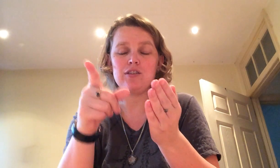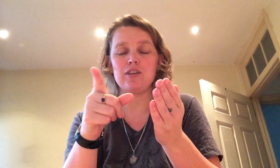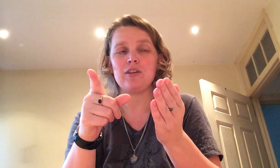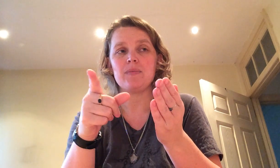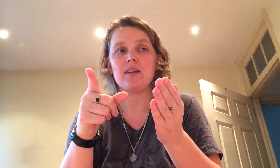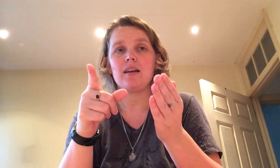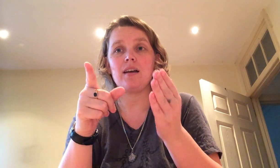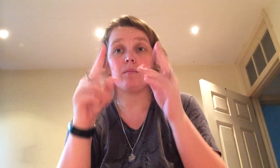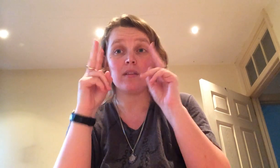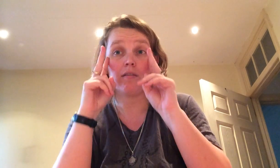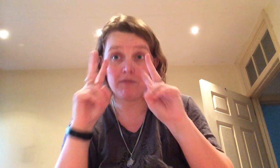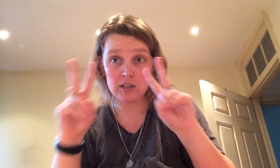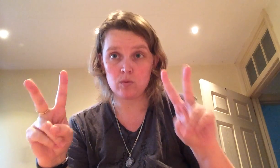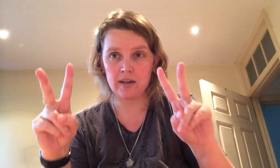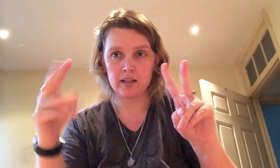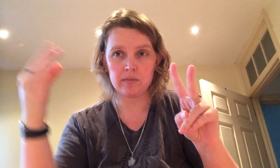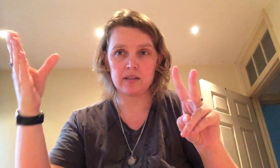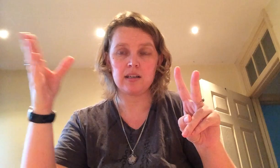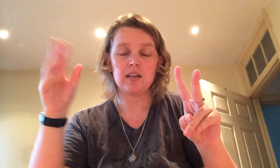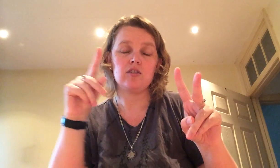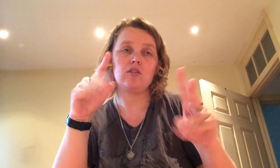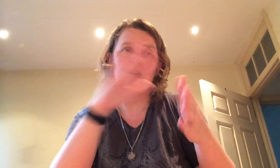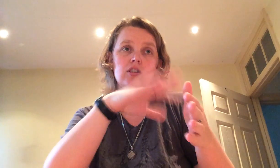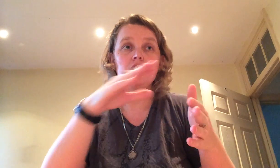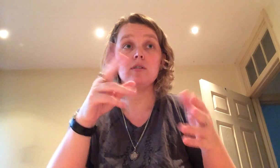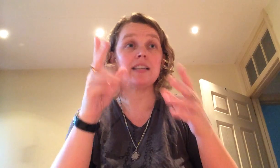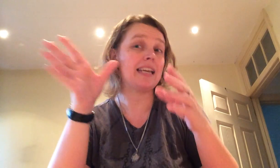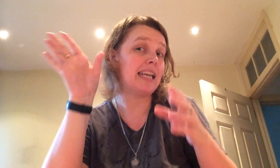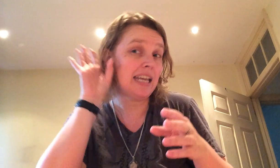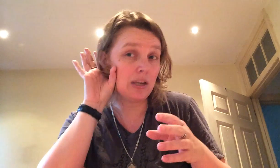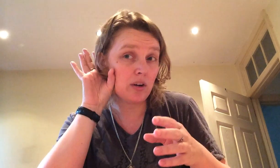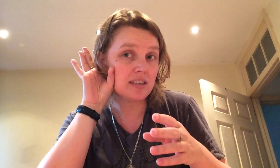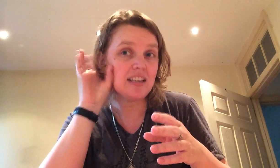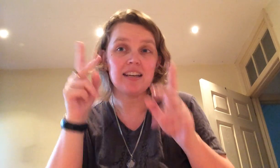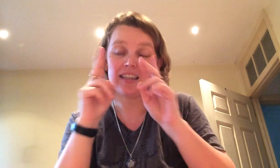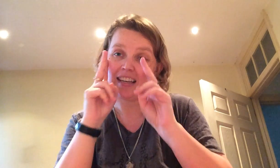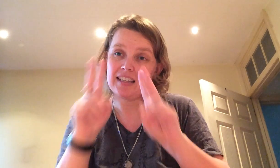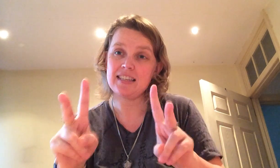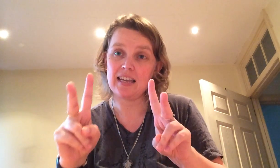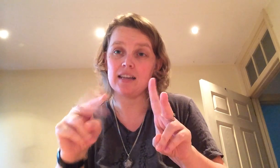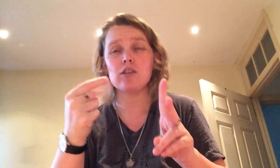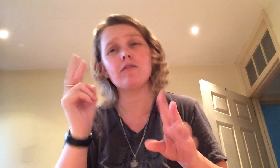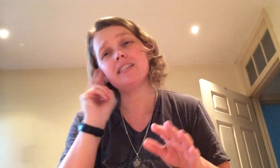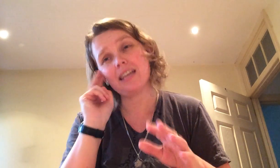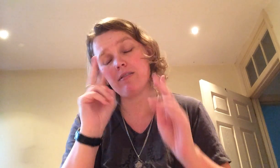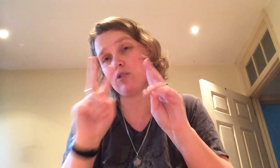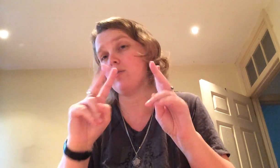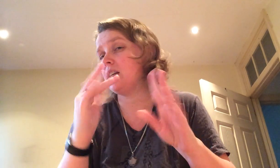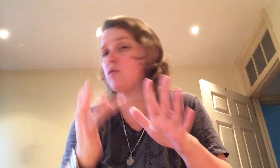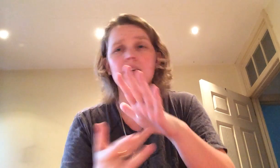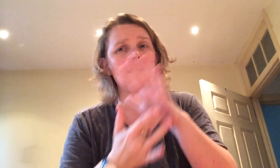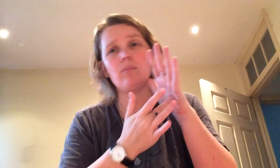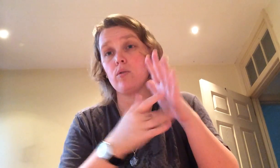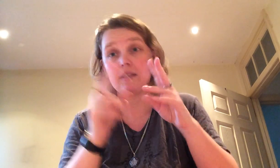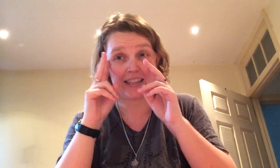to the visual element, so children can hear it and they can see it. And for deaf children, it's really important that they